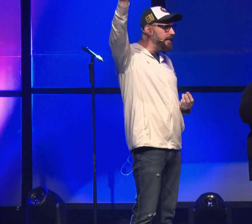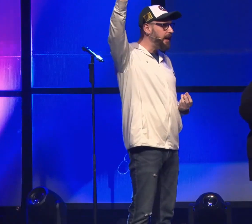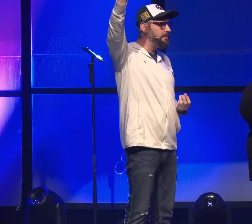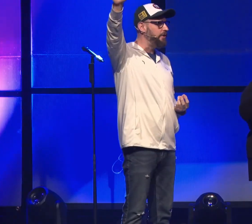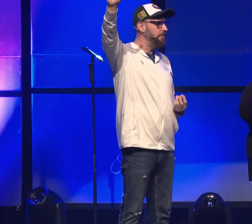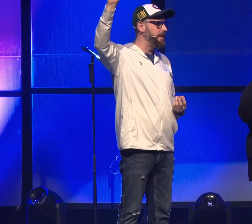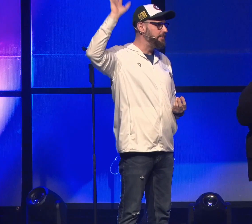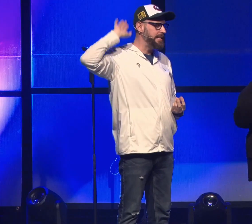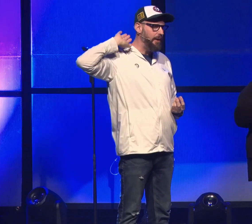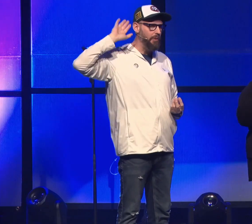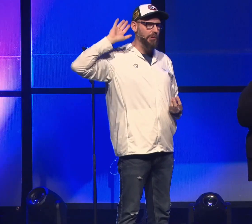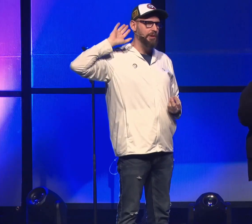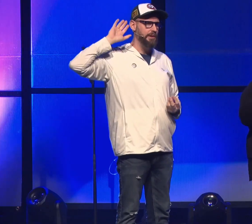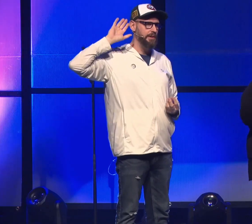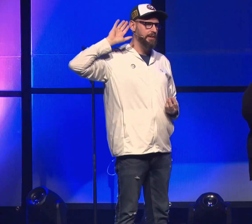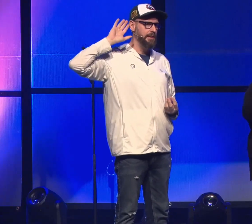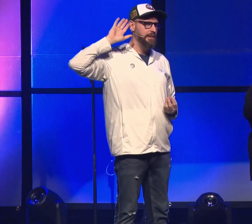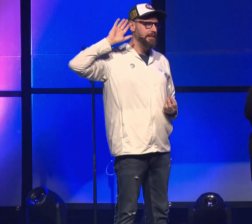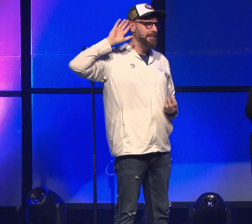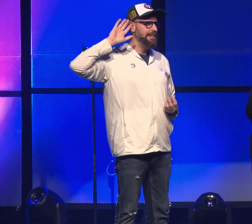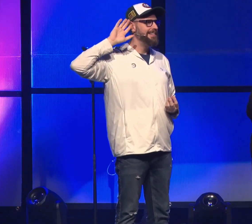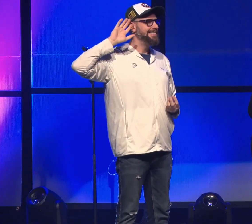means he really got involved when he was how old?